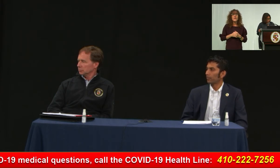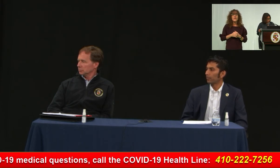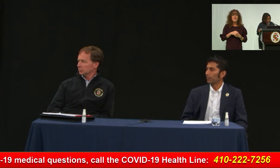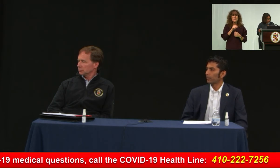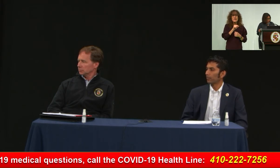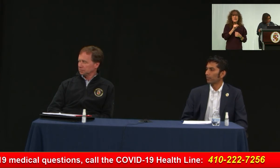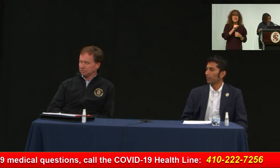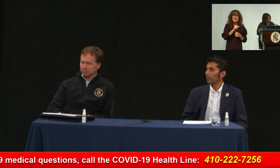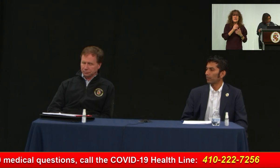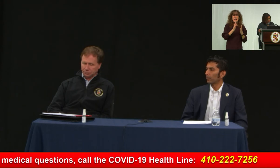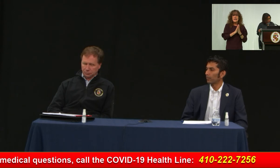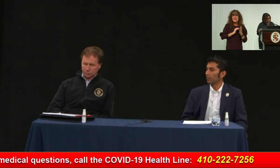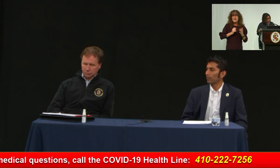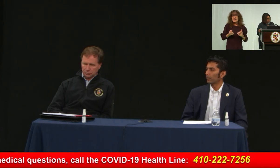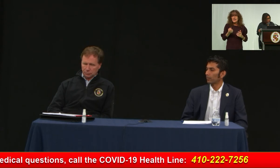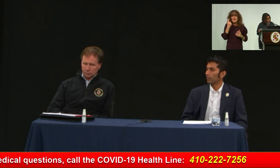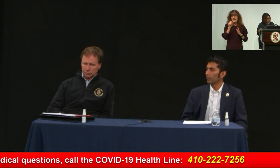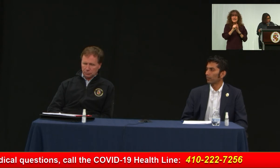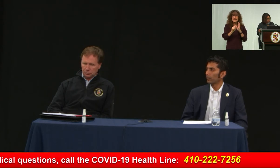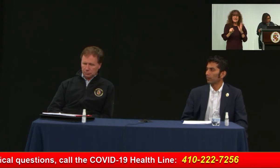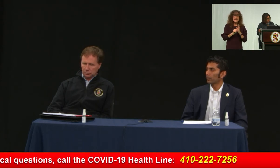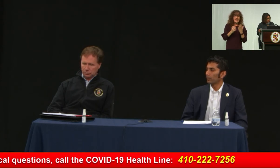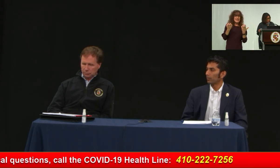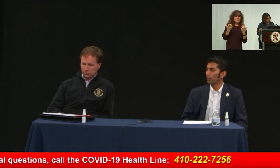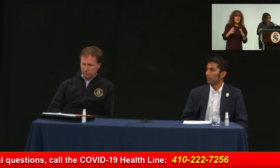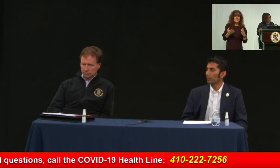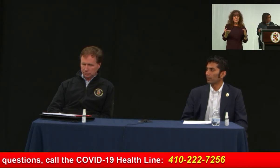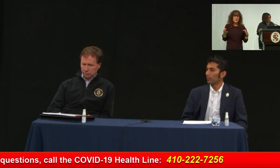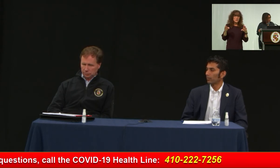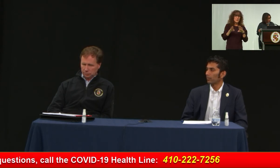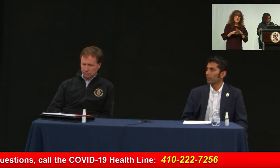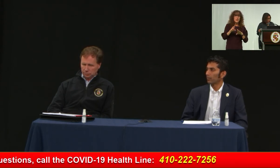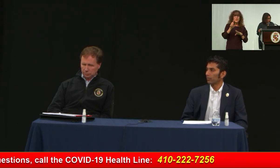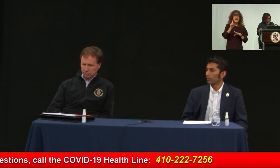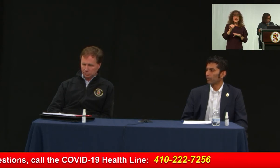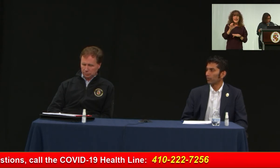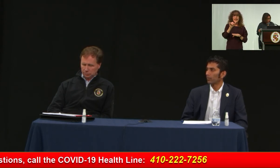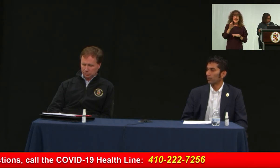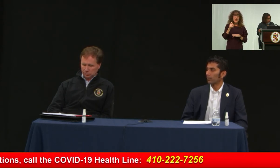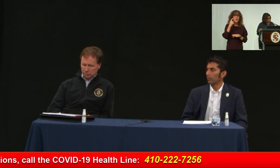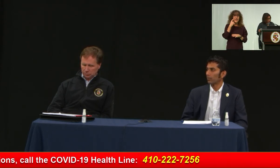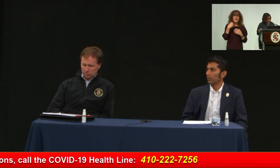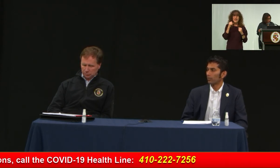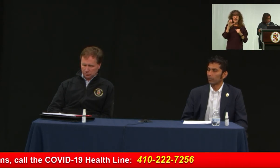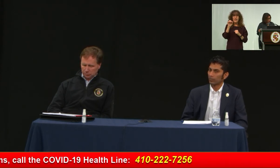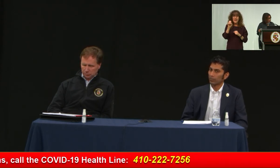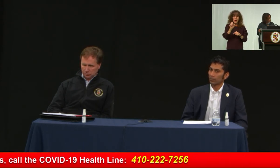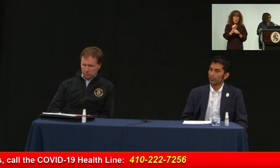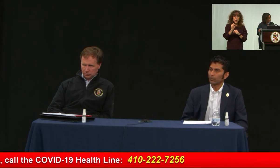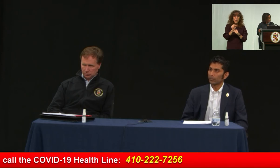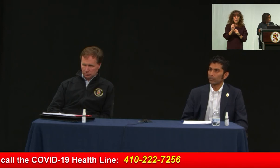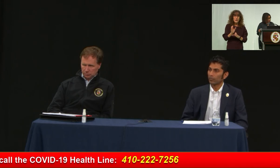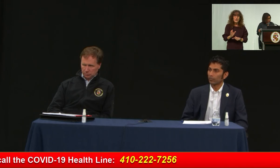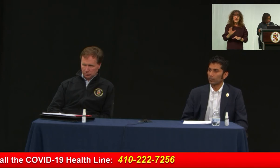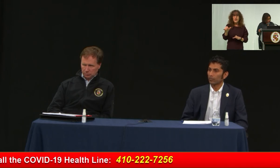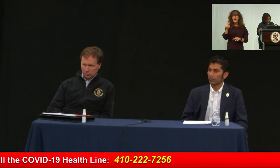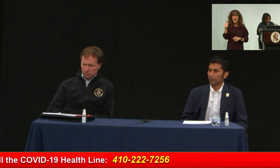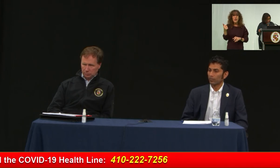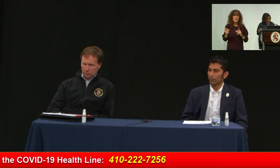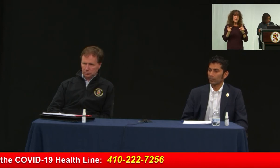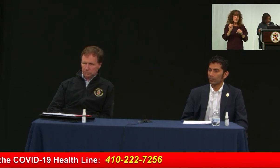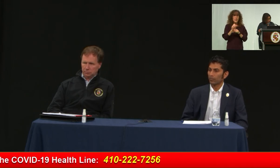She asked, I understand the state is reluctant to close them due to the needs of healthcare workers and others working outside their